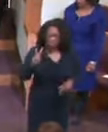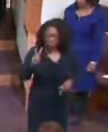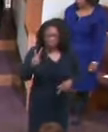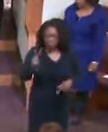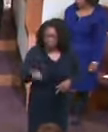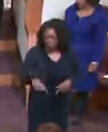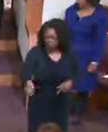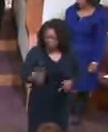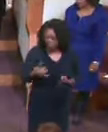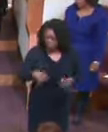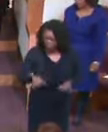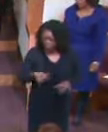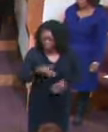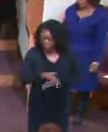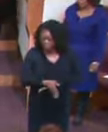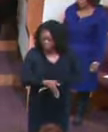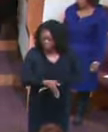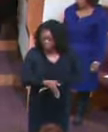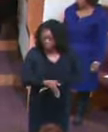after.